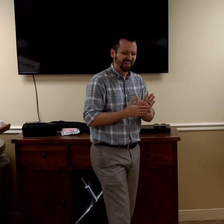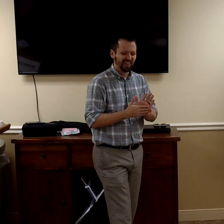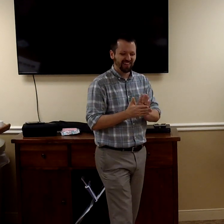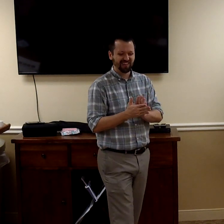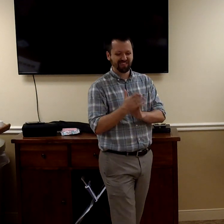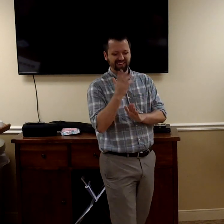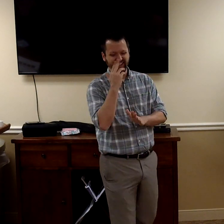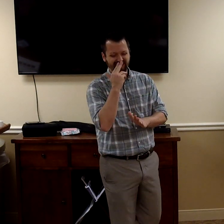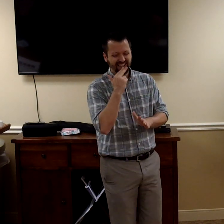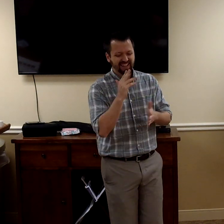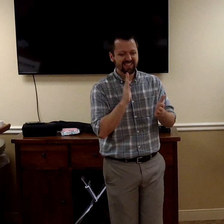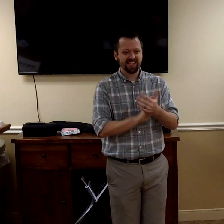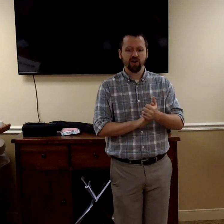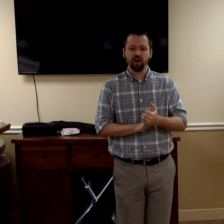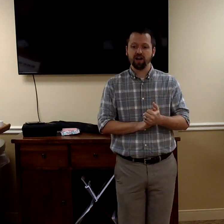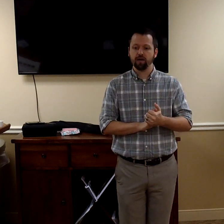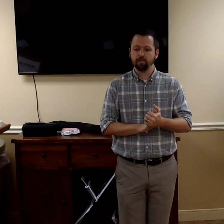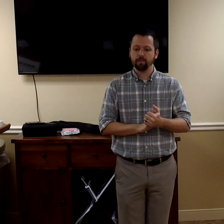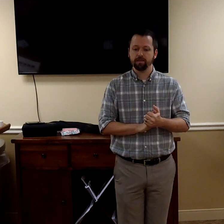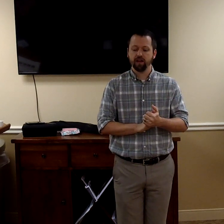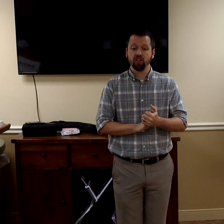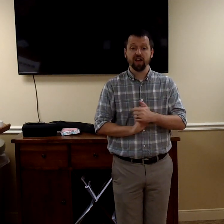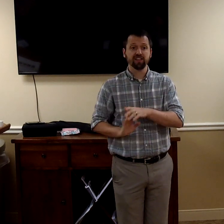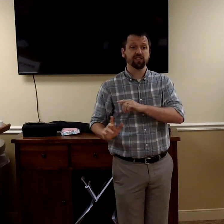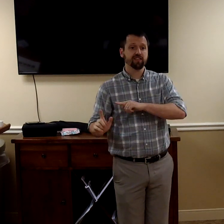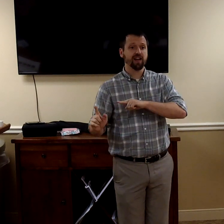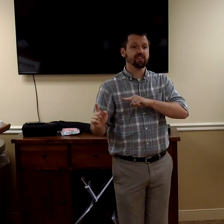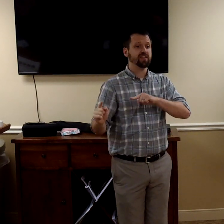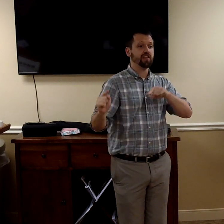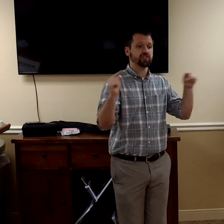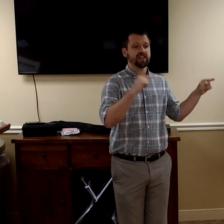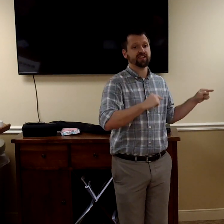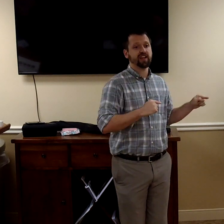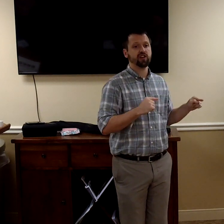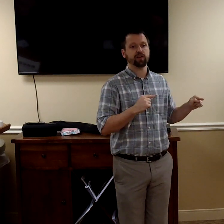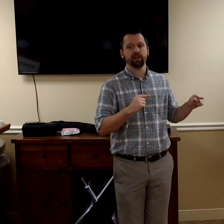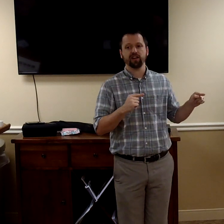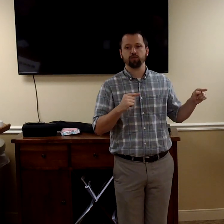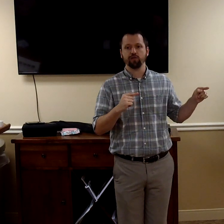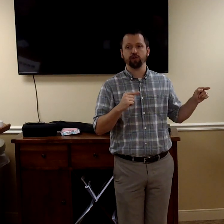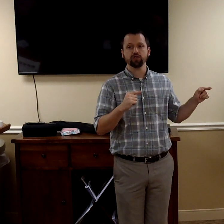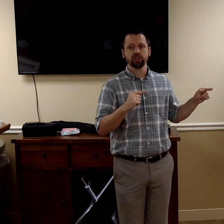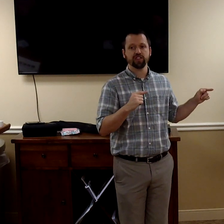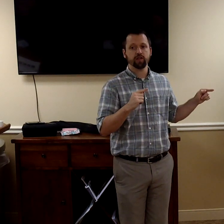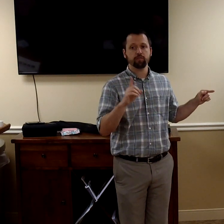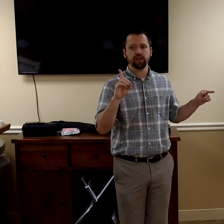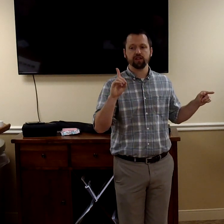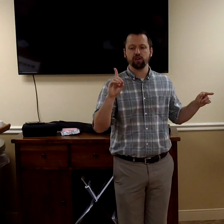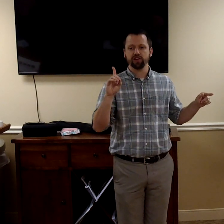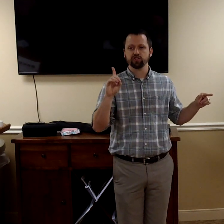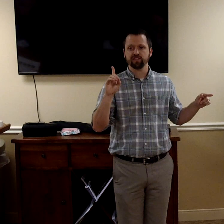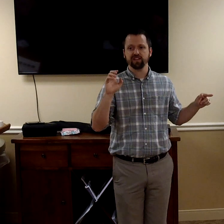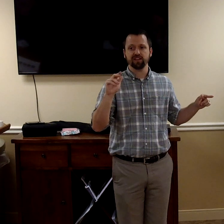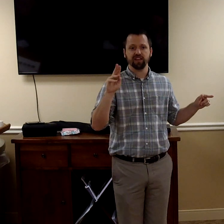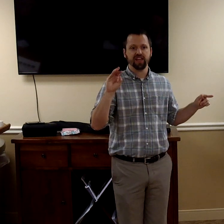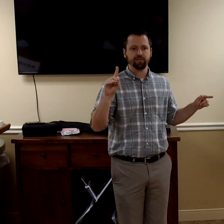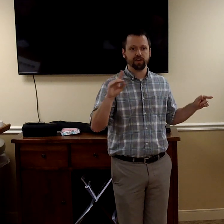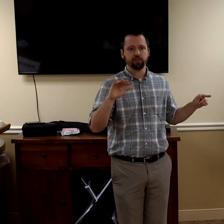Oh, that was funny. So, a lot of the signs on the other side of the county, I'm not as well versed on them, but you know, I usually see DeLand,